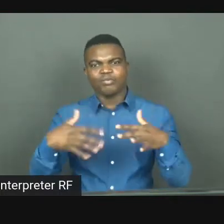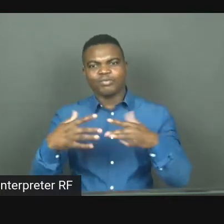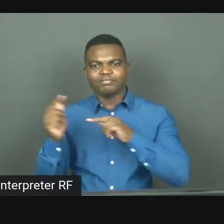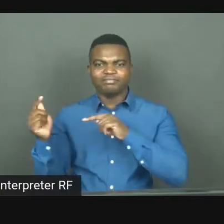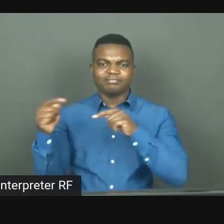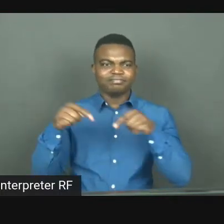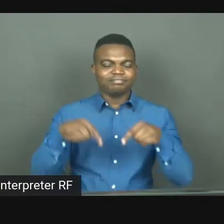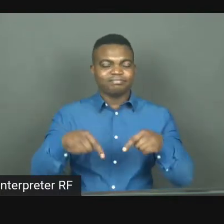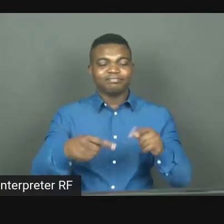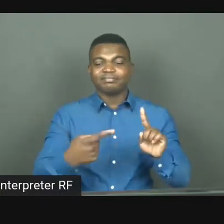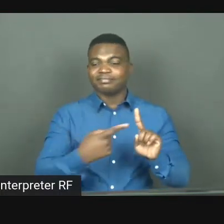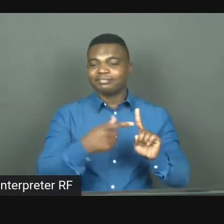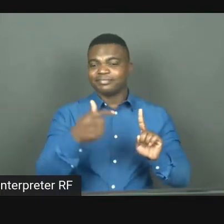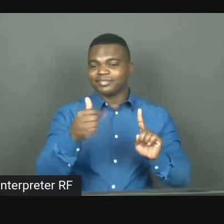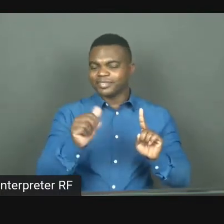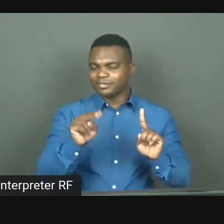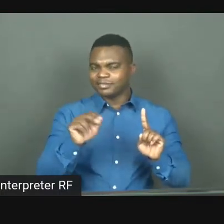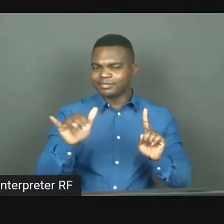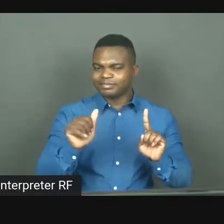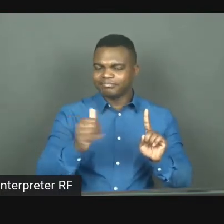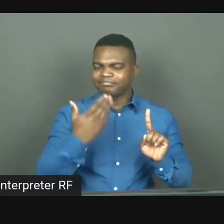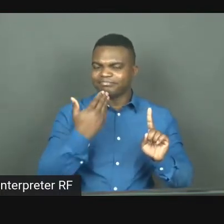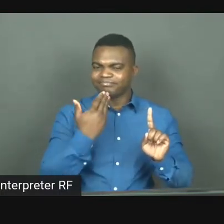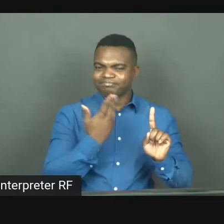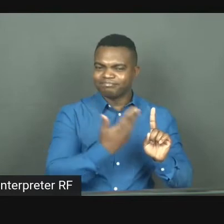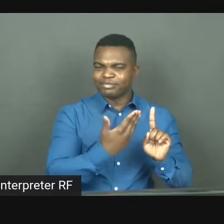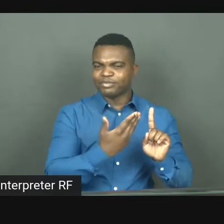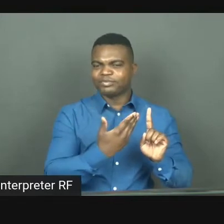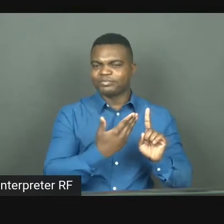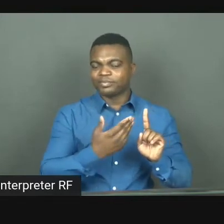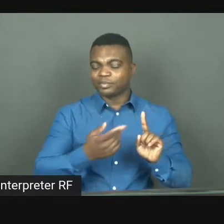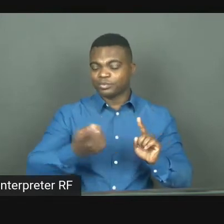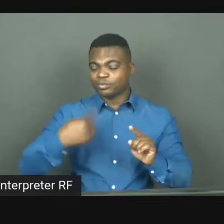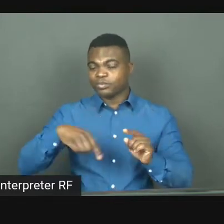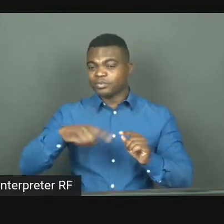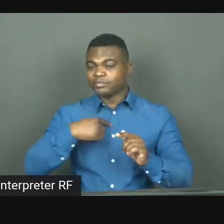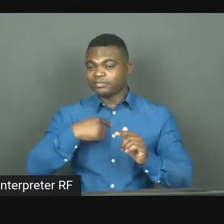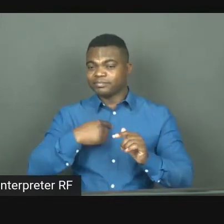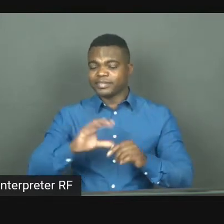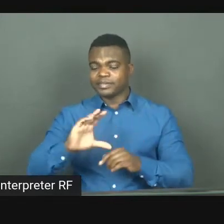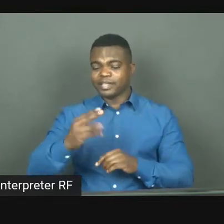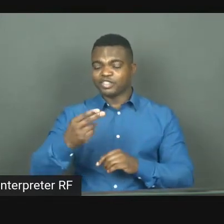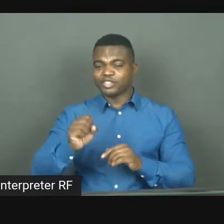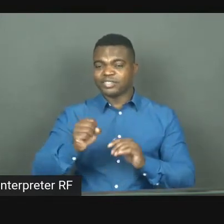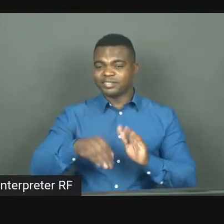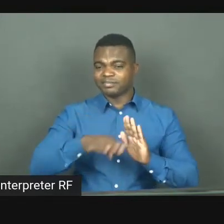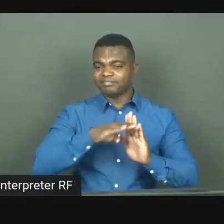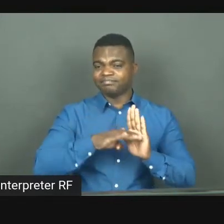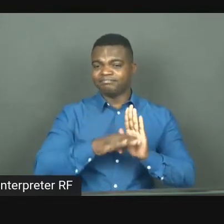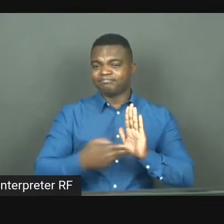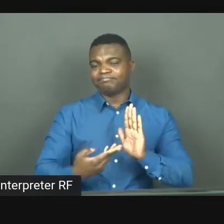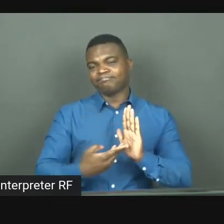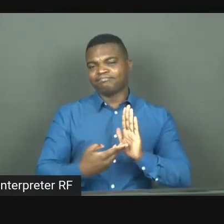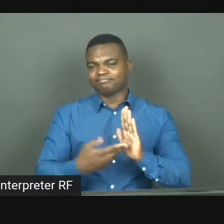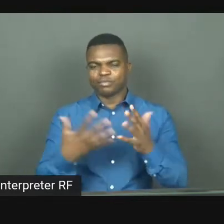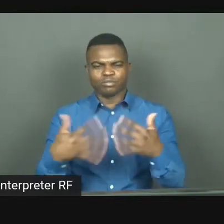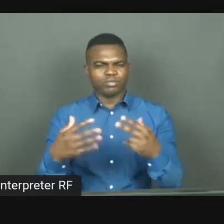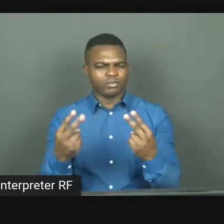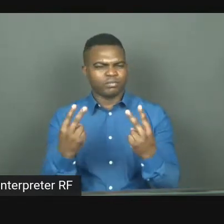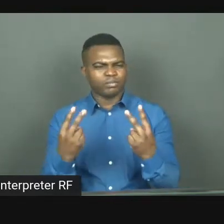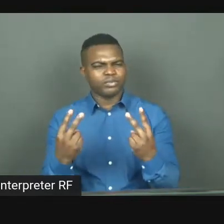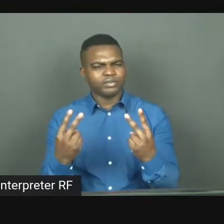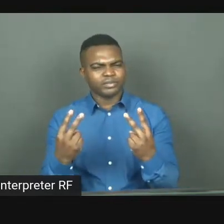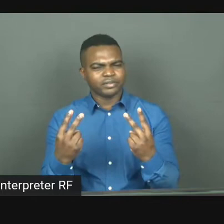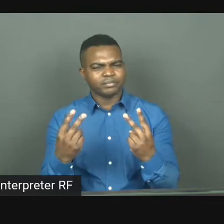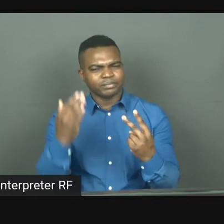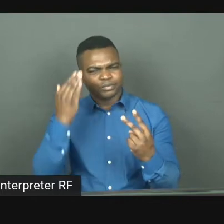discussions that I have not been part of because I have been in Kabul and surrounding areas